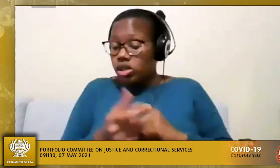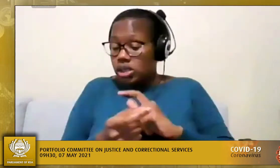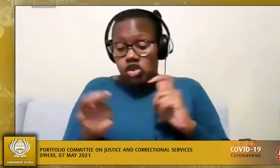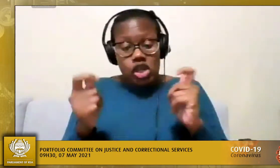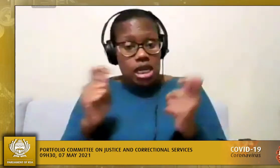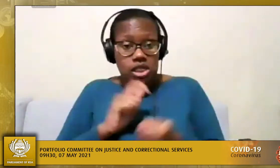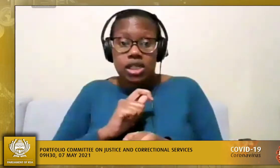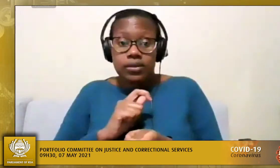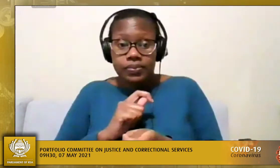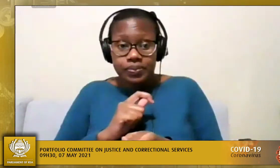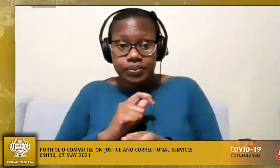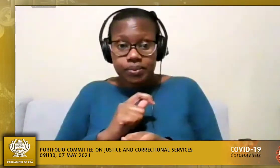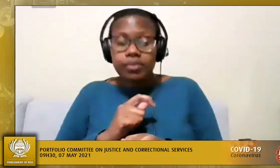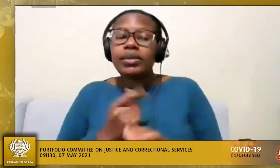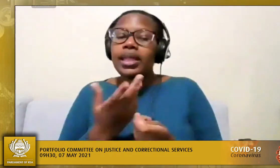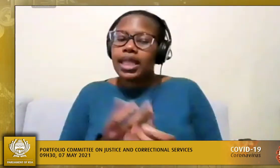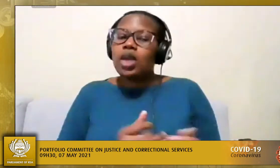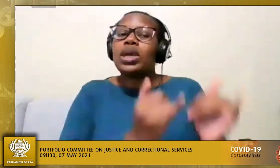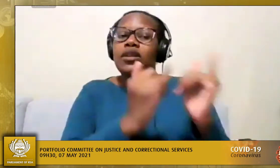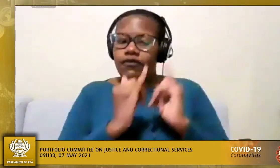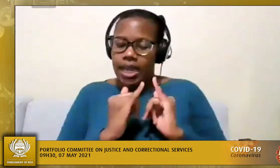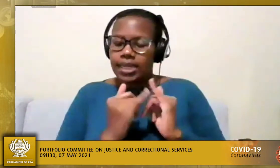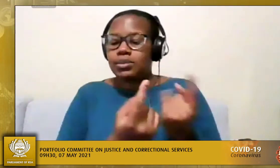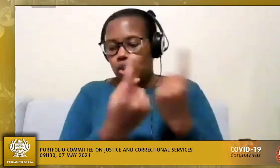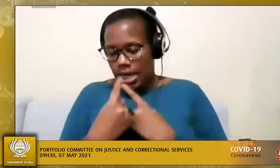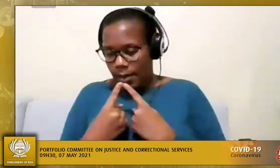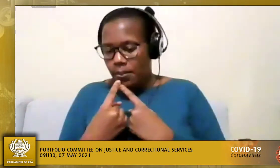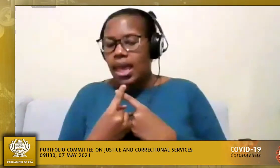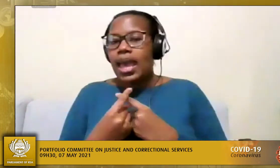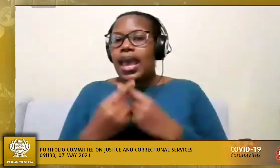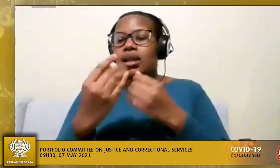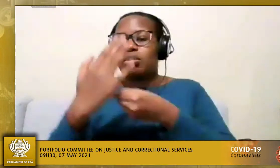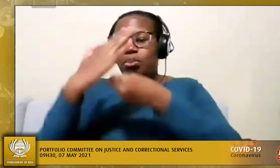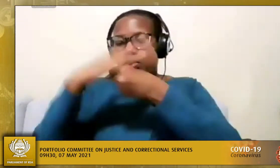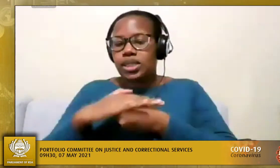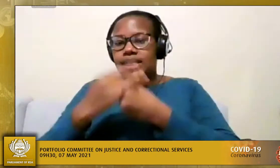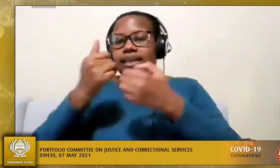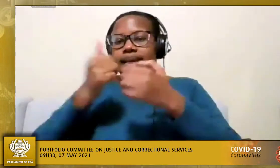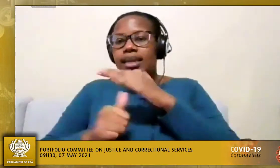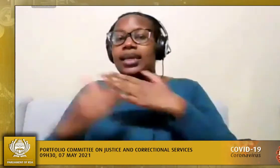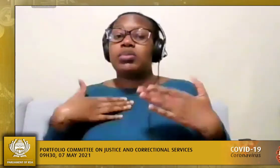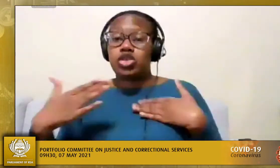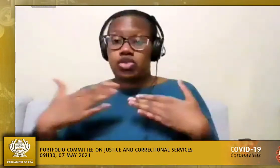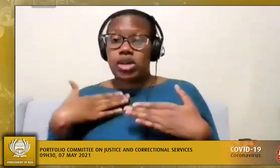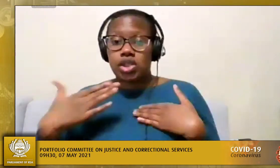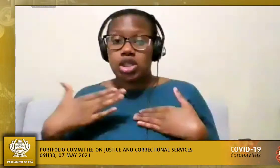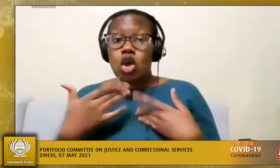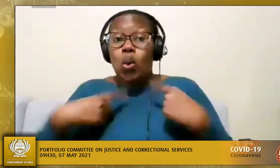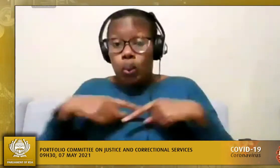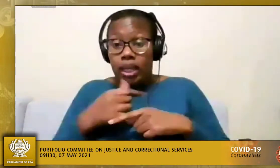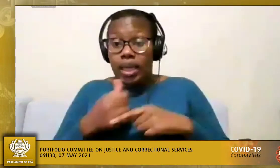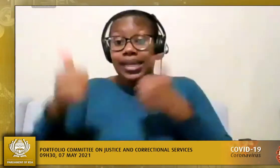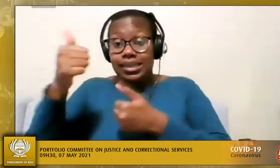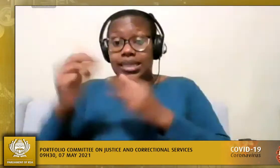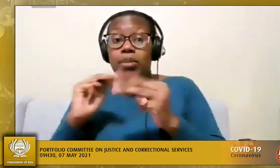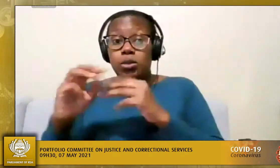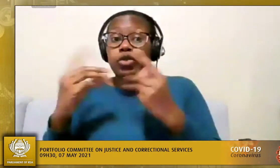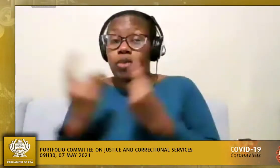inviting him to come and put us under Administration so this is the commitment that we as a Senior Management of the department have